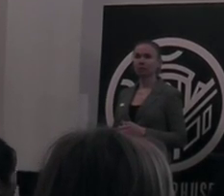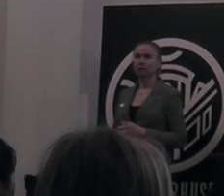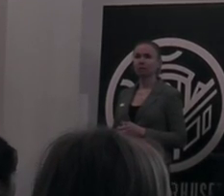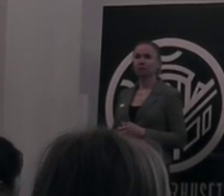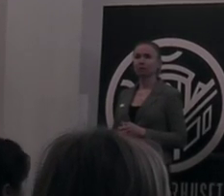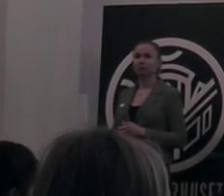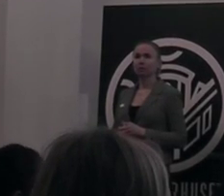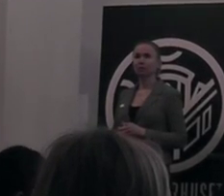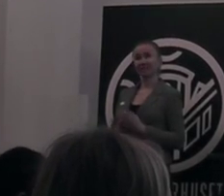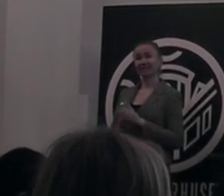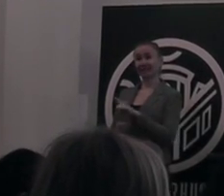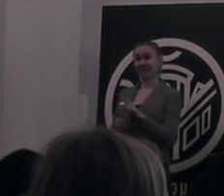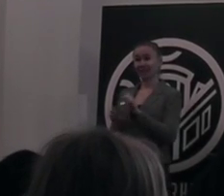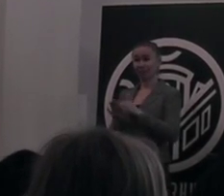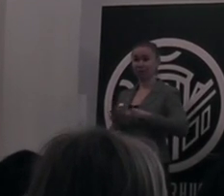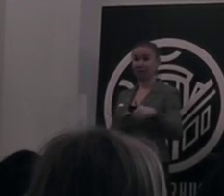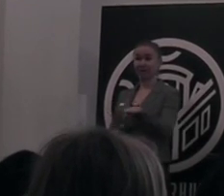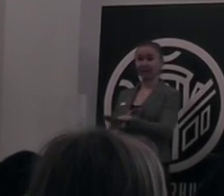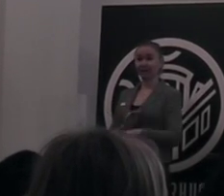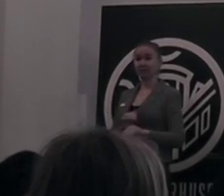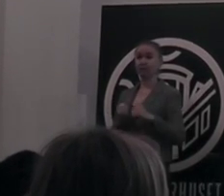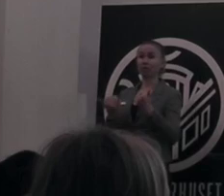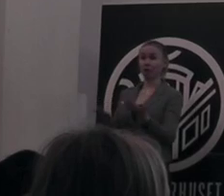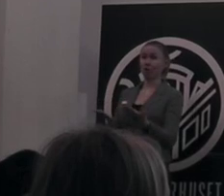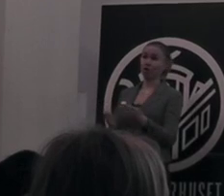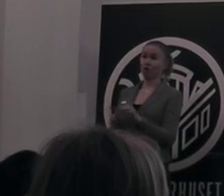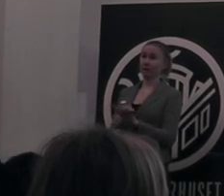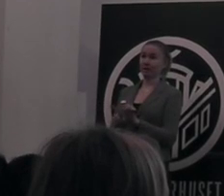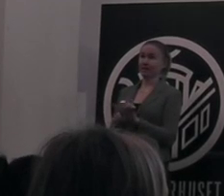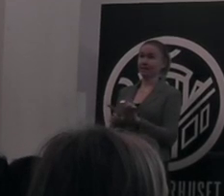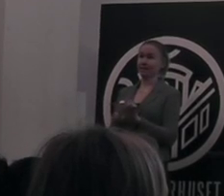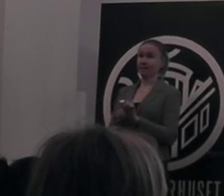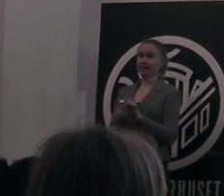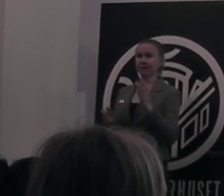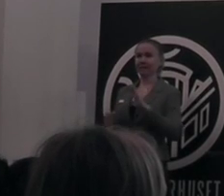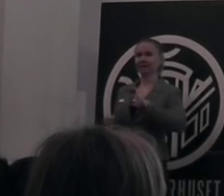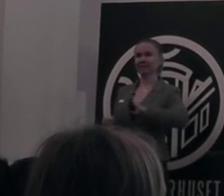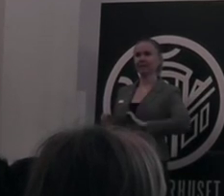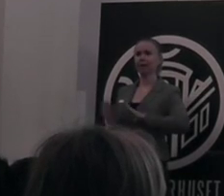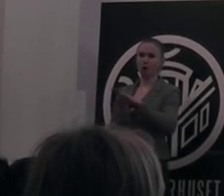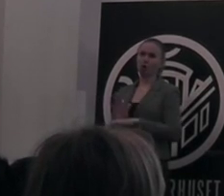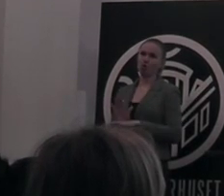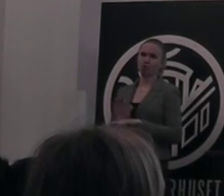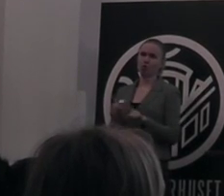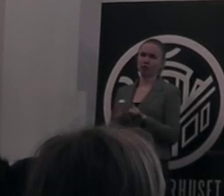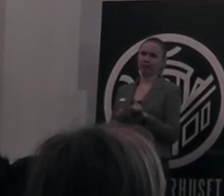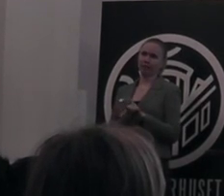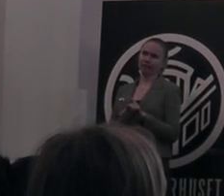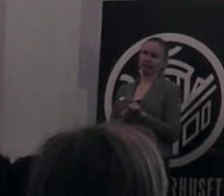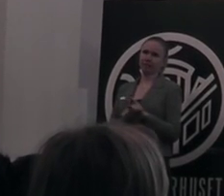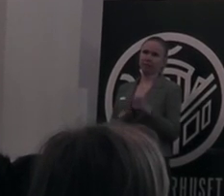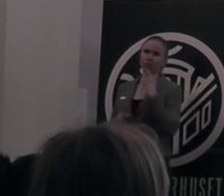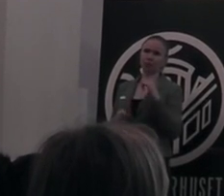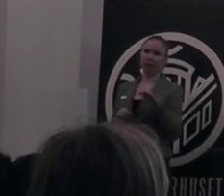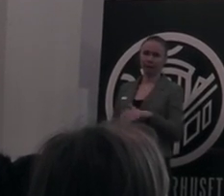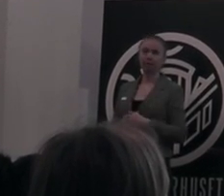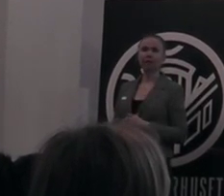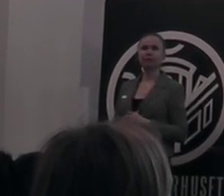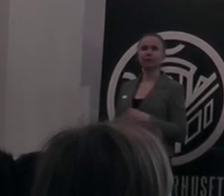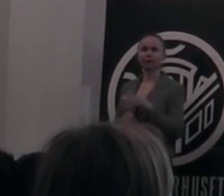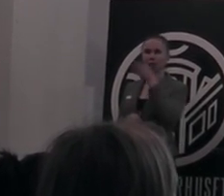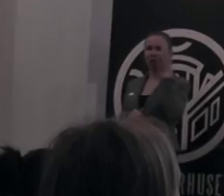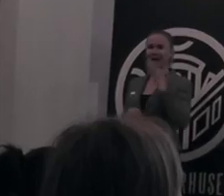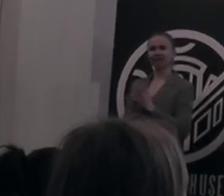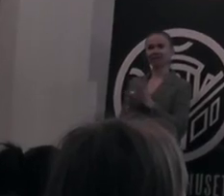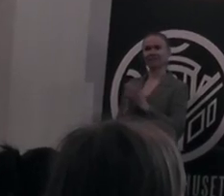And they were one of the first countries to have a civil union law in the former Soviet satellite countries. But Hungary took a step back